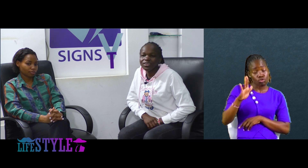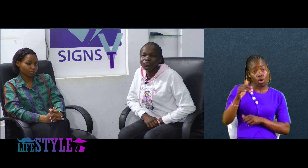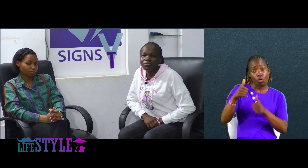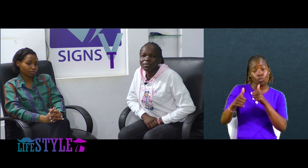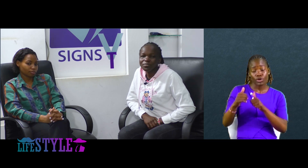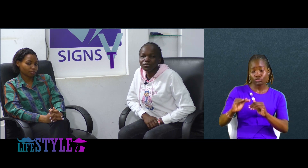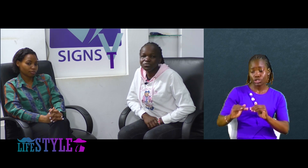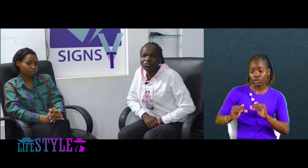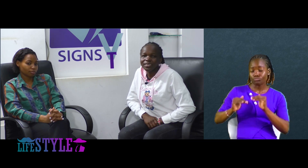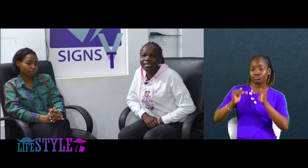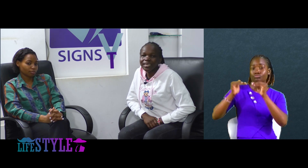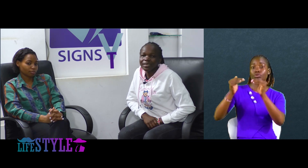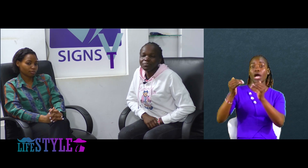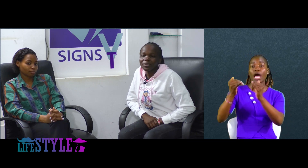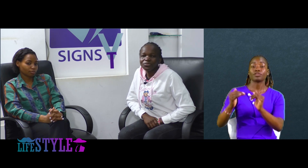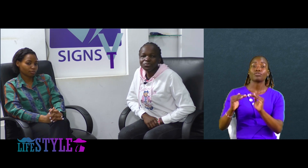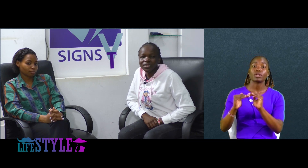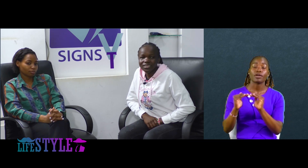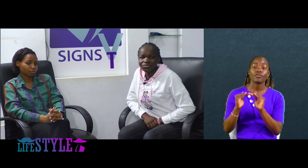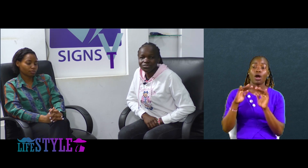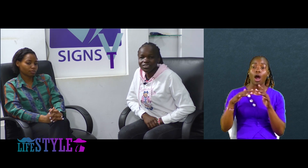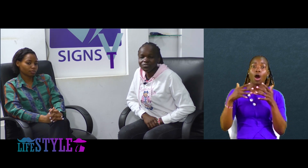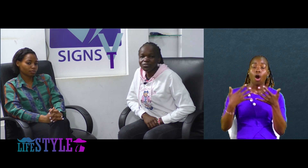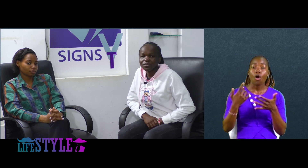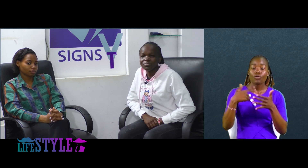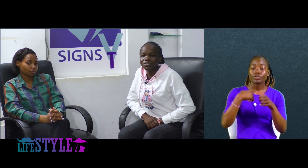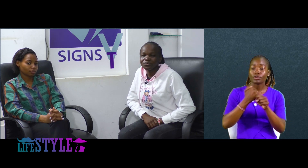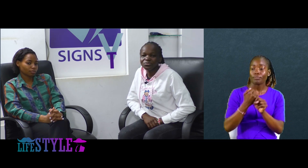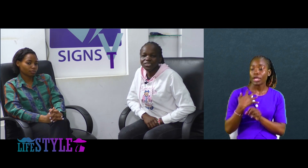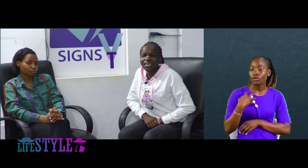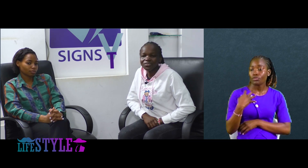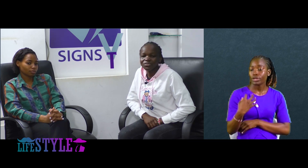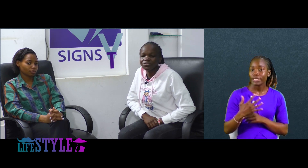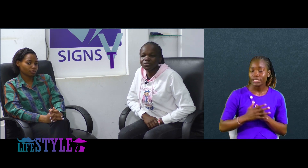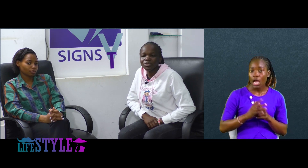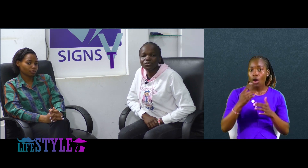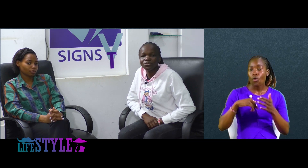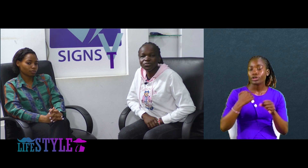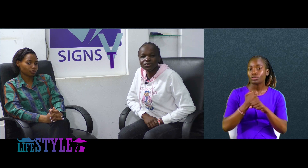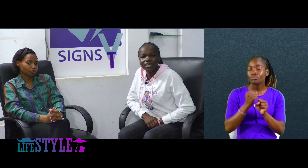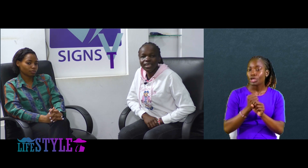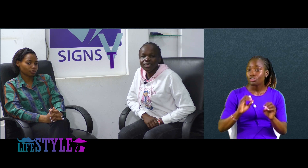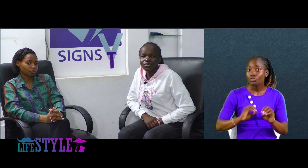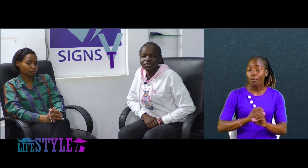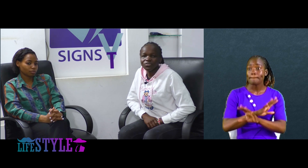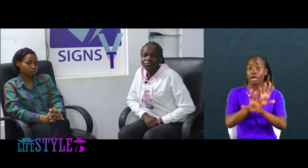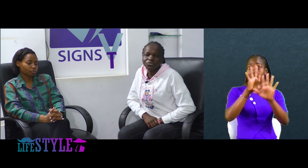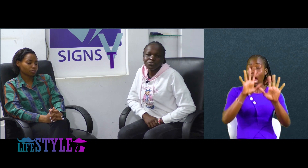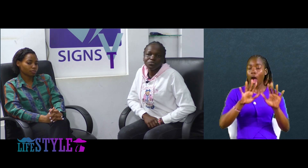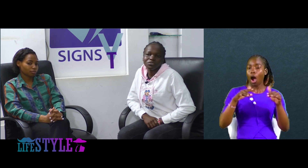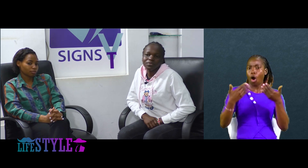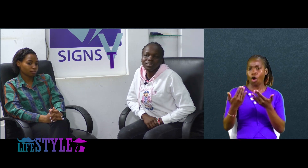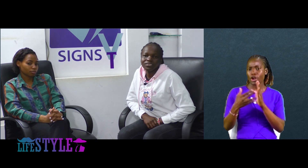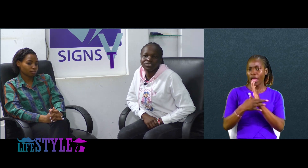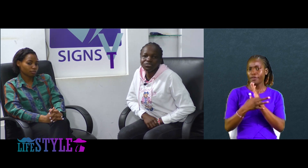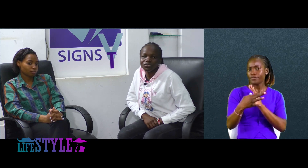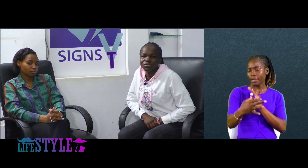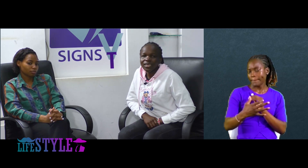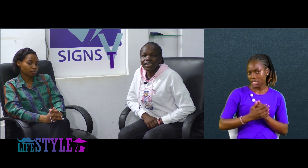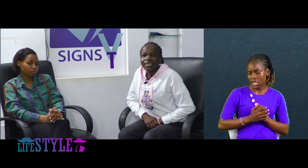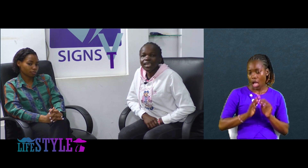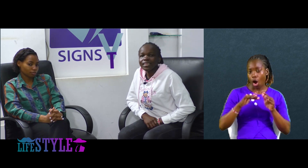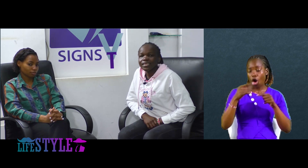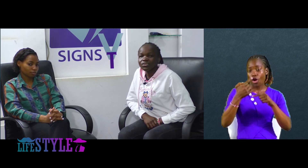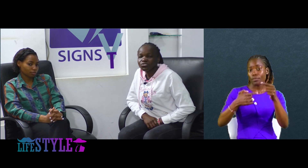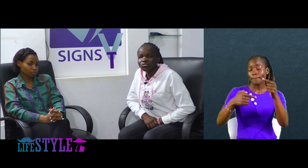a new level, maybe what will make you rich, whatever will make you shine, whatever will make you known, whatever will make you prosperous.